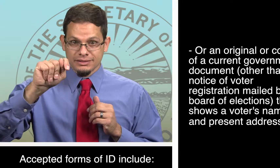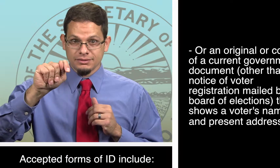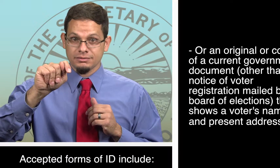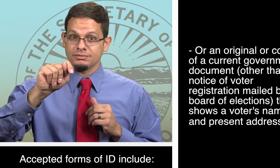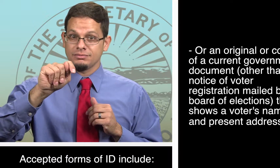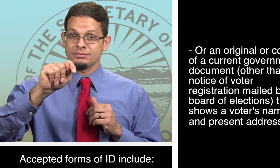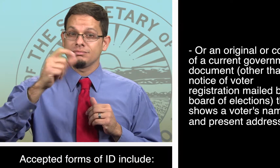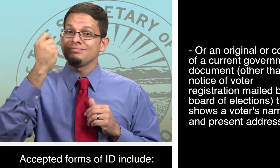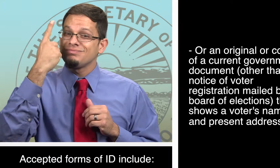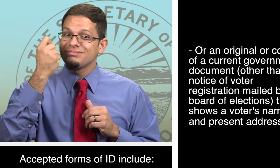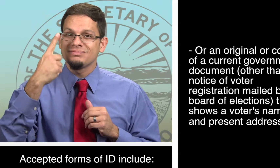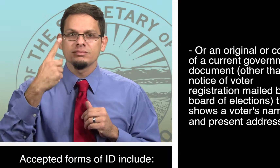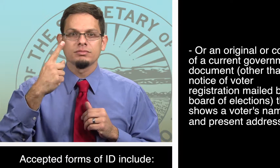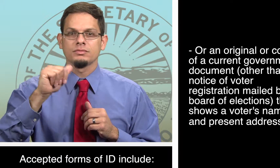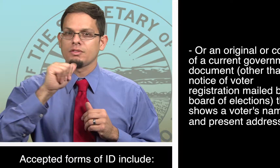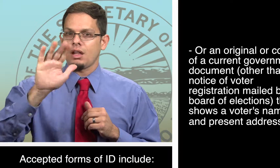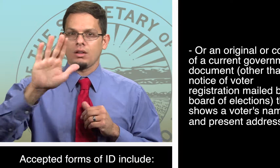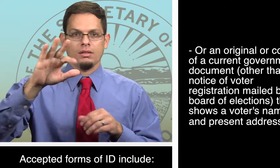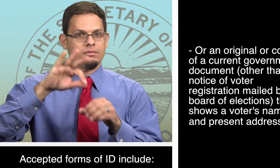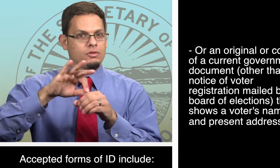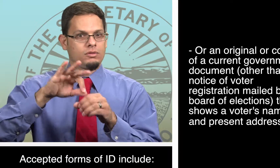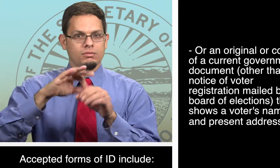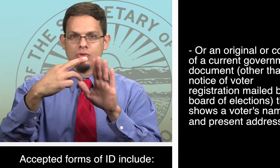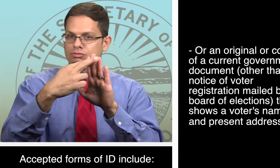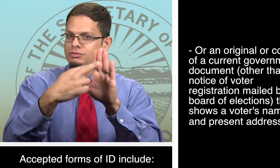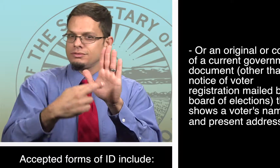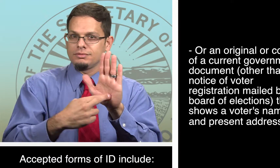Elections that shows a voter's name and present address.